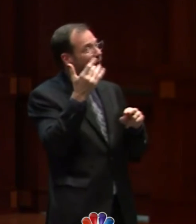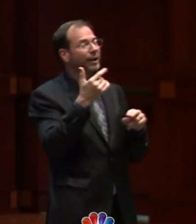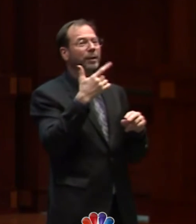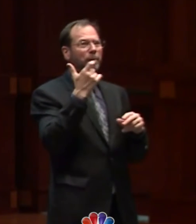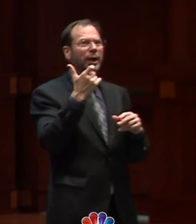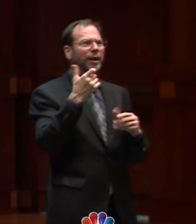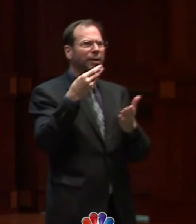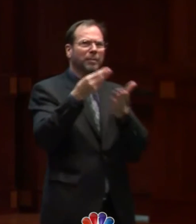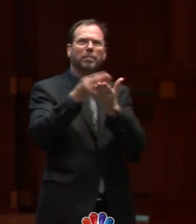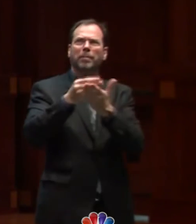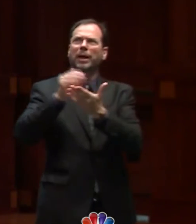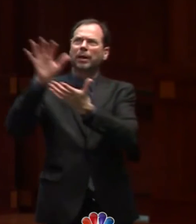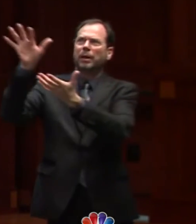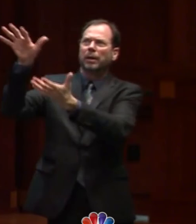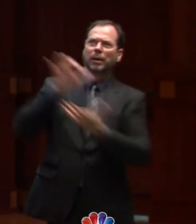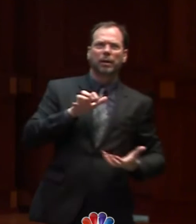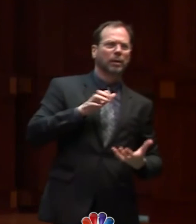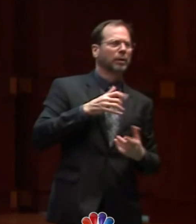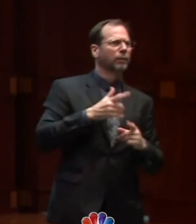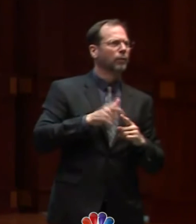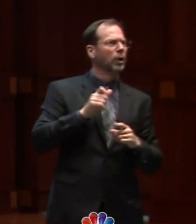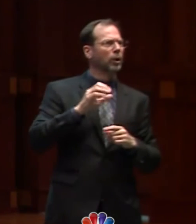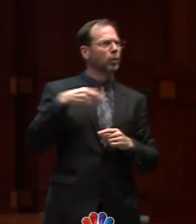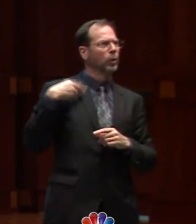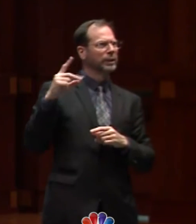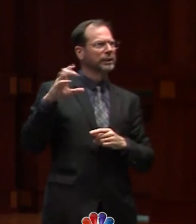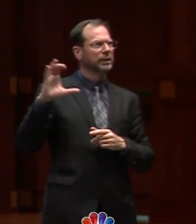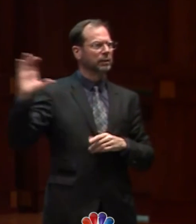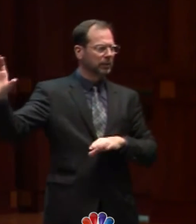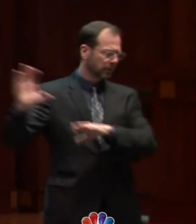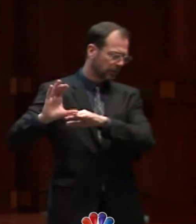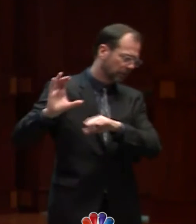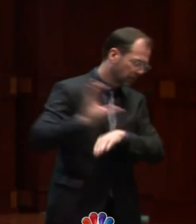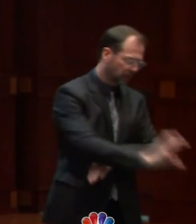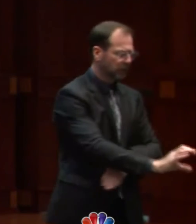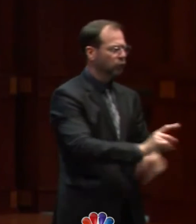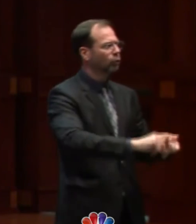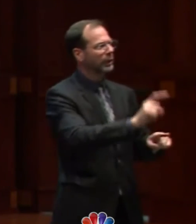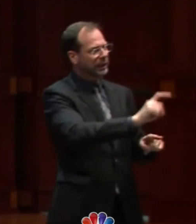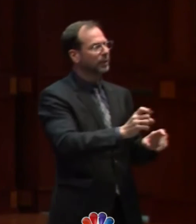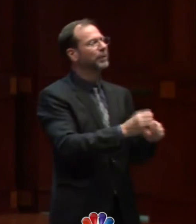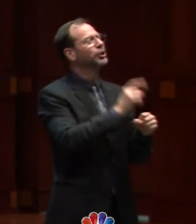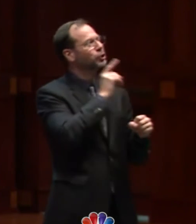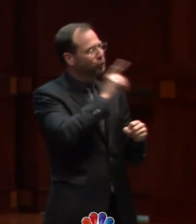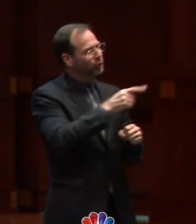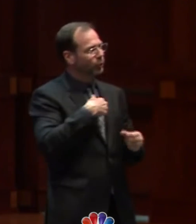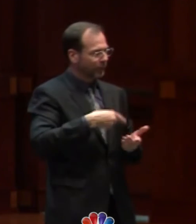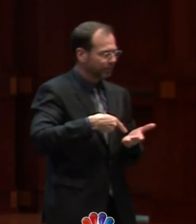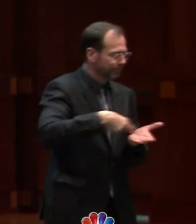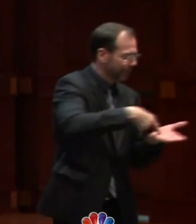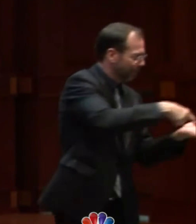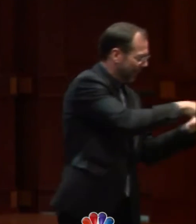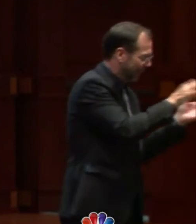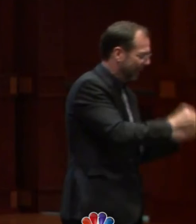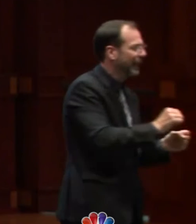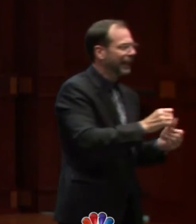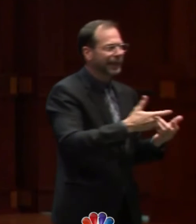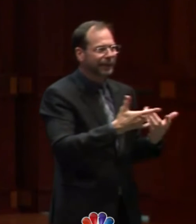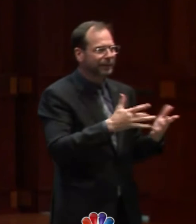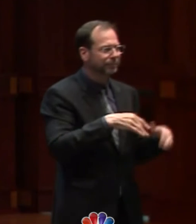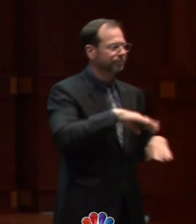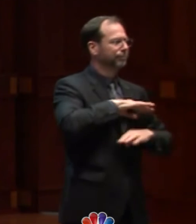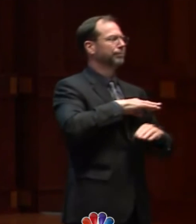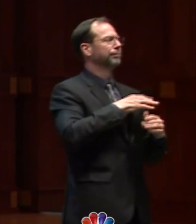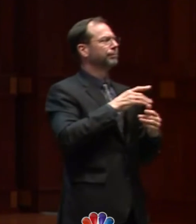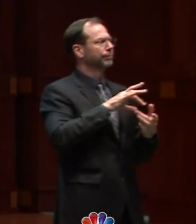massive funds that are flowing from Washington, D.C. To Texas to ensure that all of our needs are going to be met for all challenges